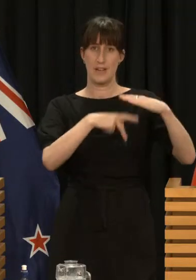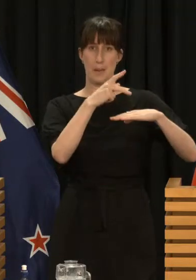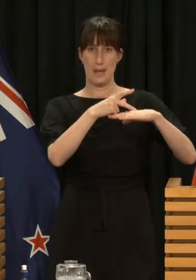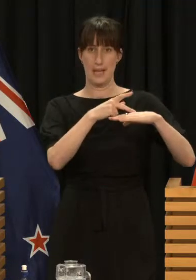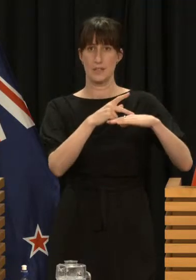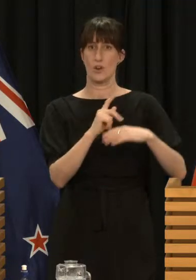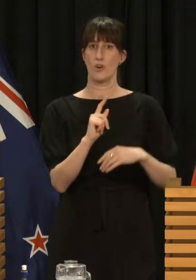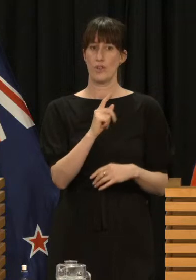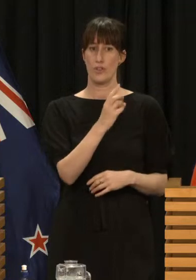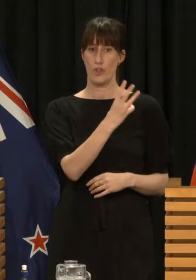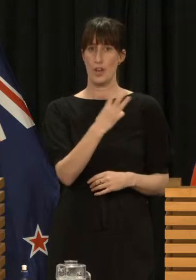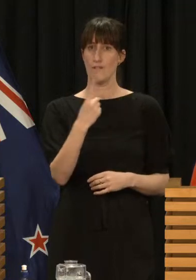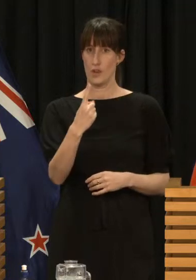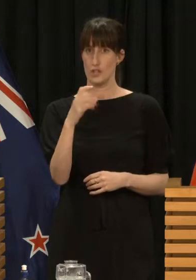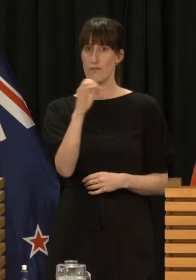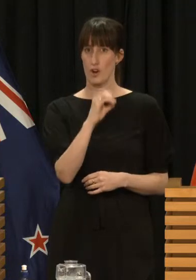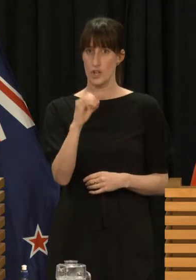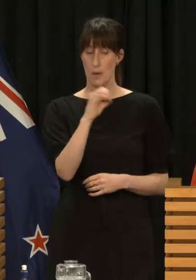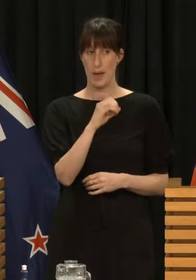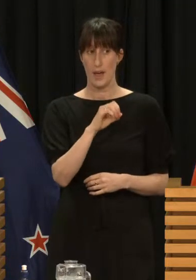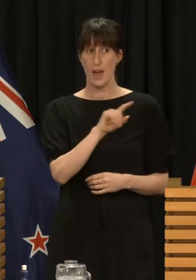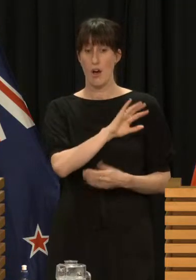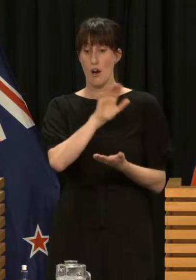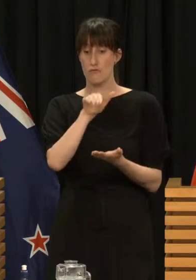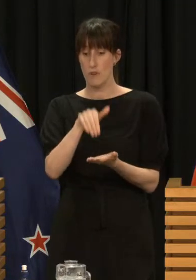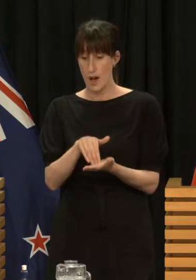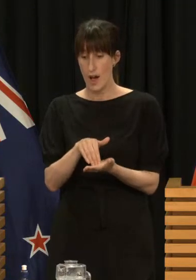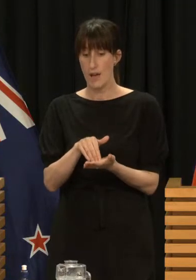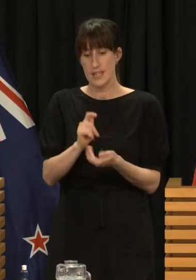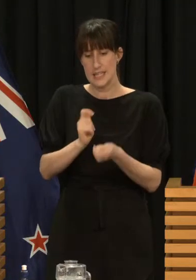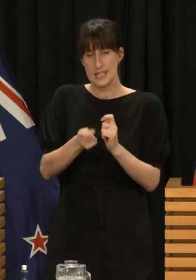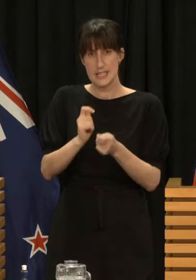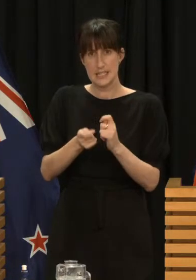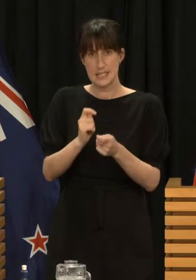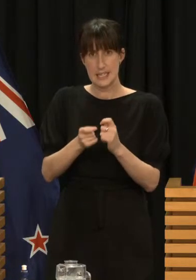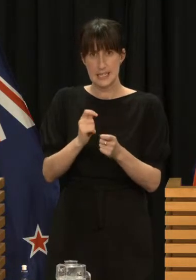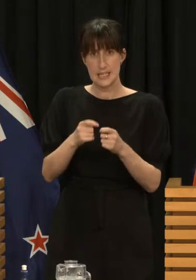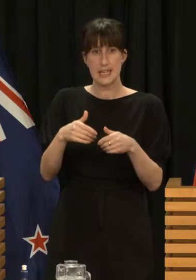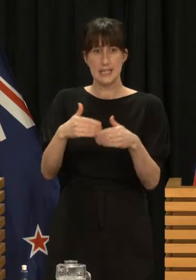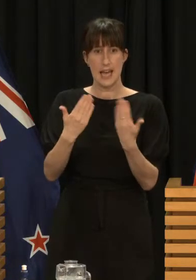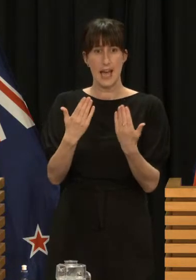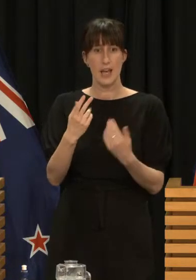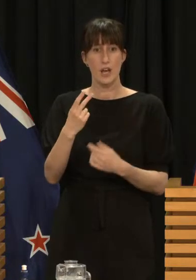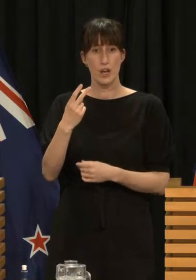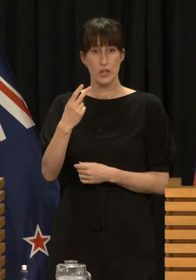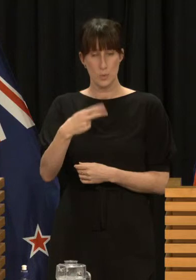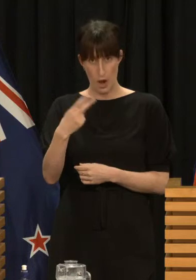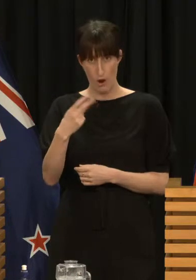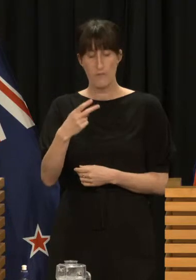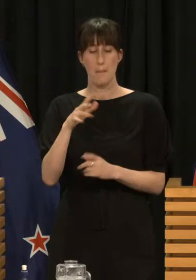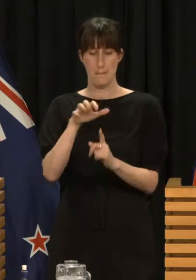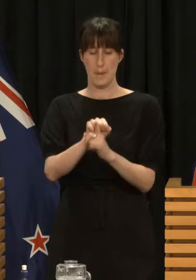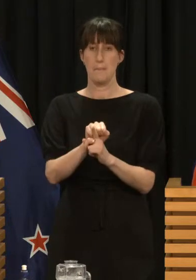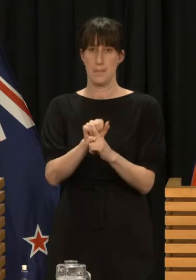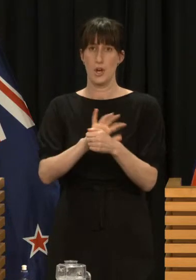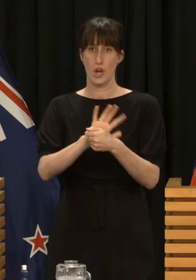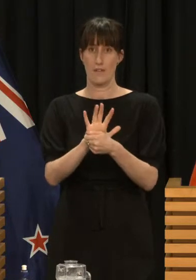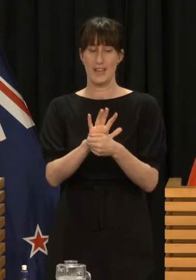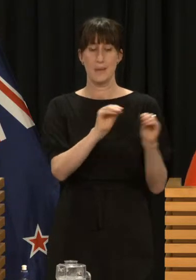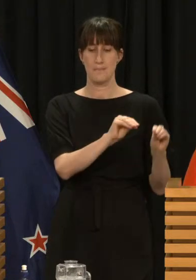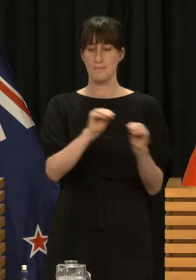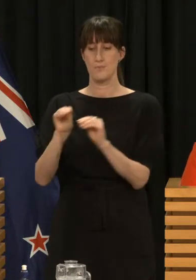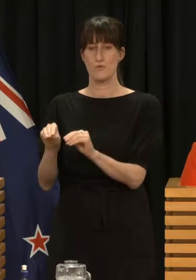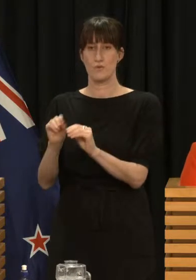October. They tested positive at around day 12 routine testing and are now in the Auckland quarantine facility. The